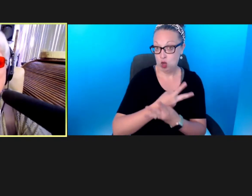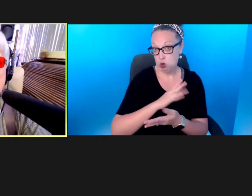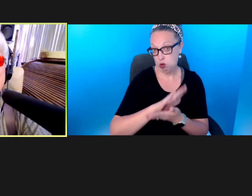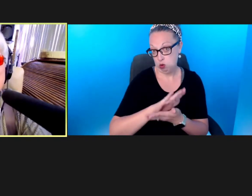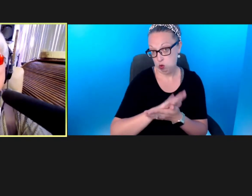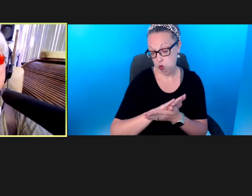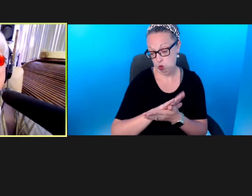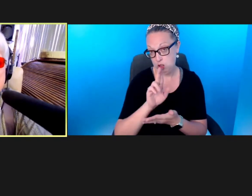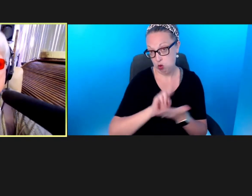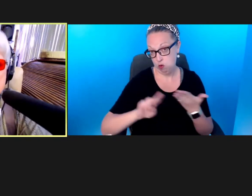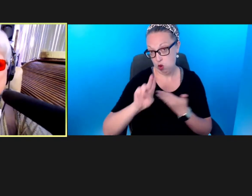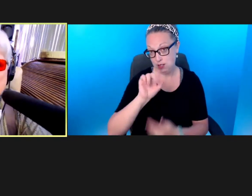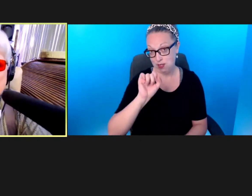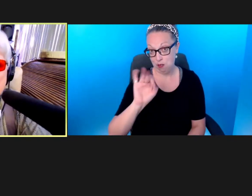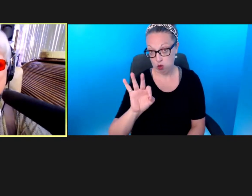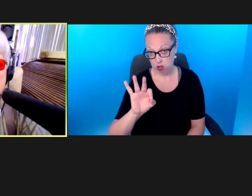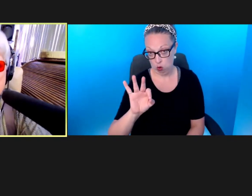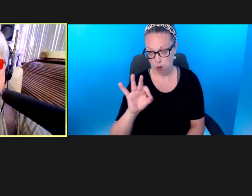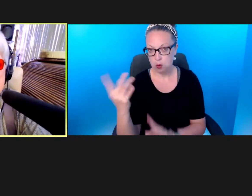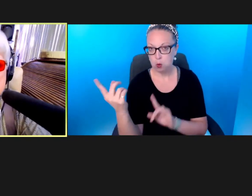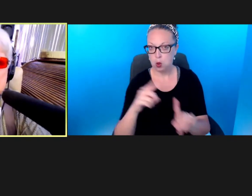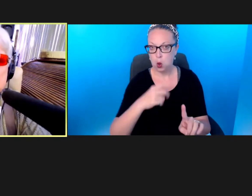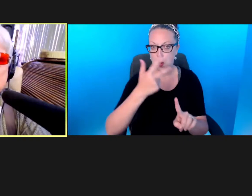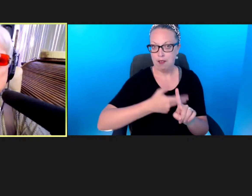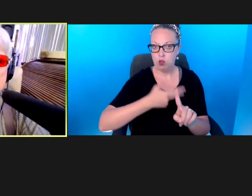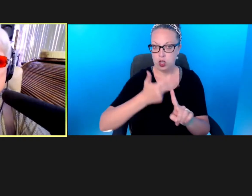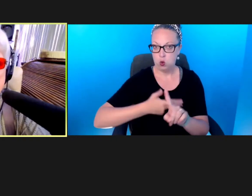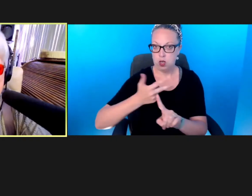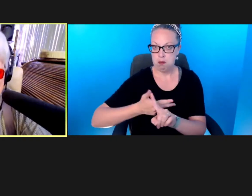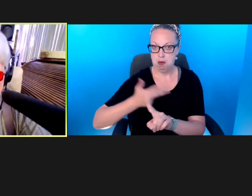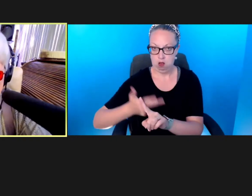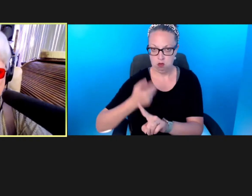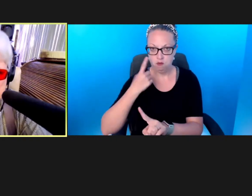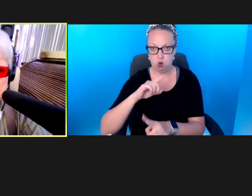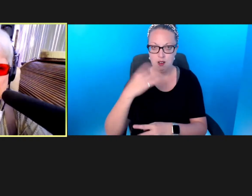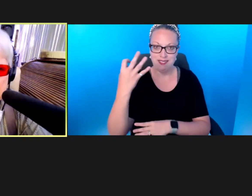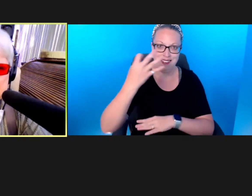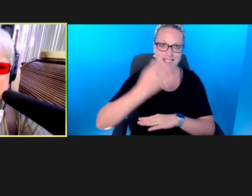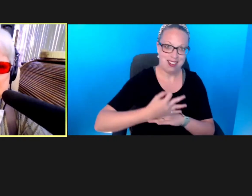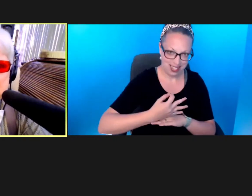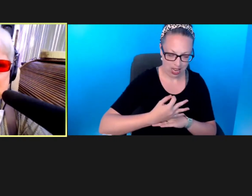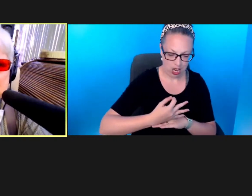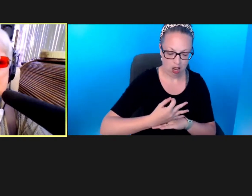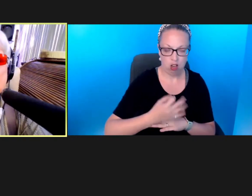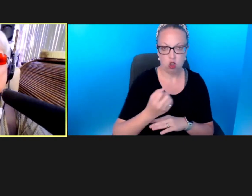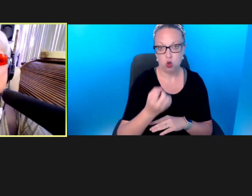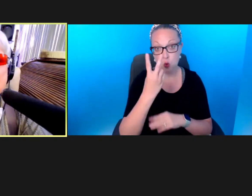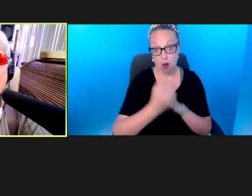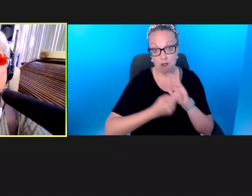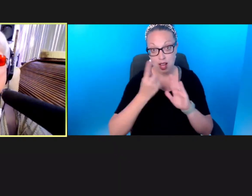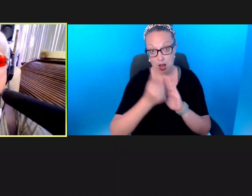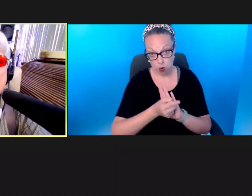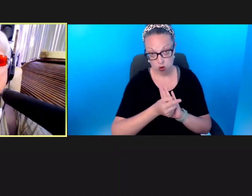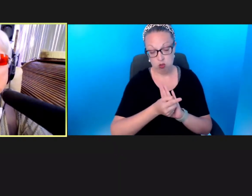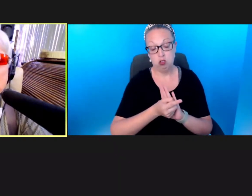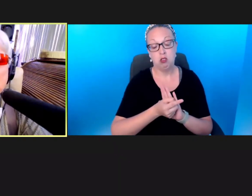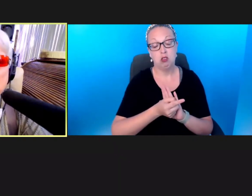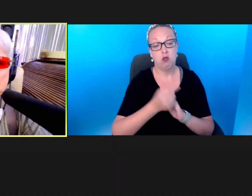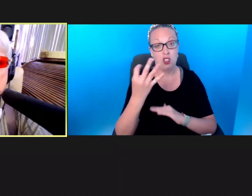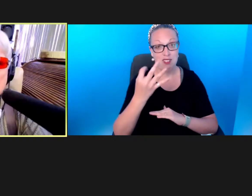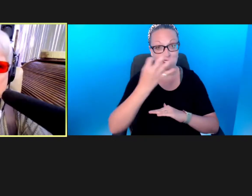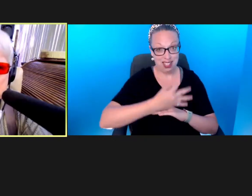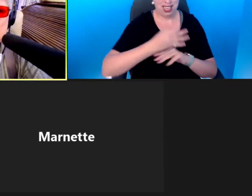would go there every 3 months for a 9-day intensive course, 12 hours of classes a day. And